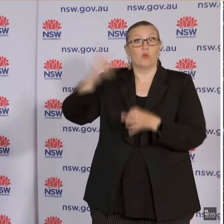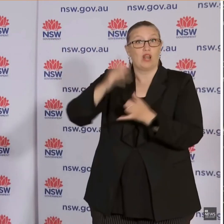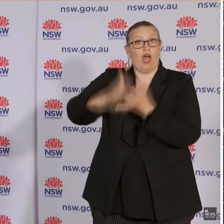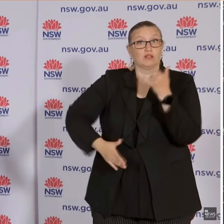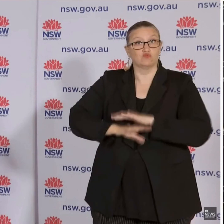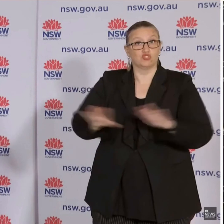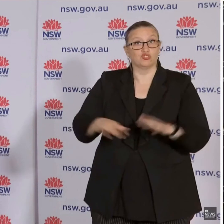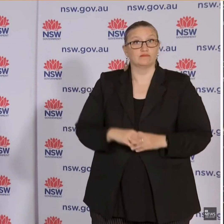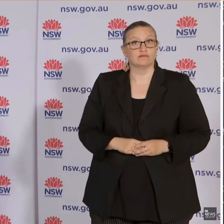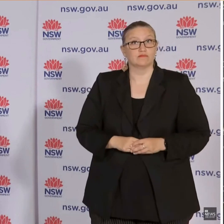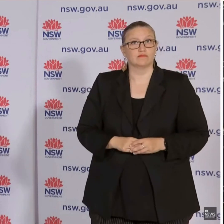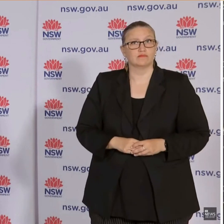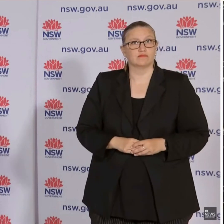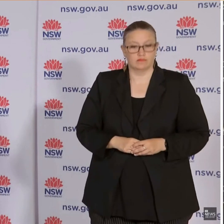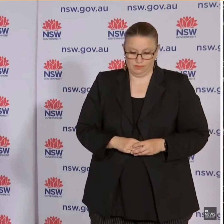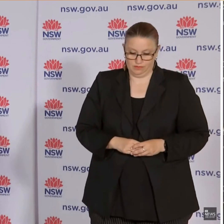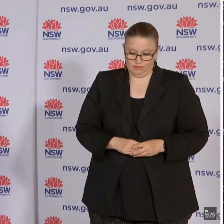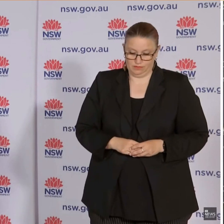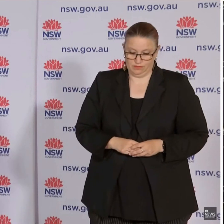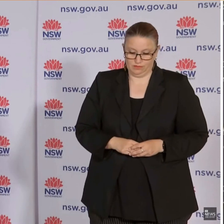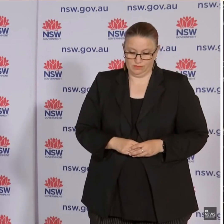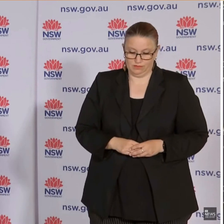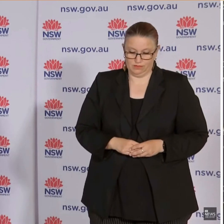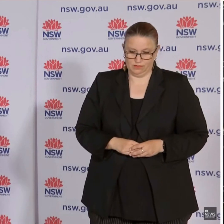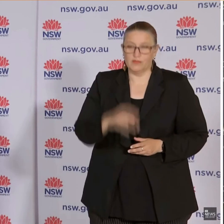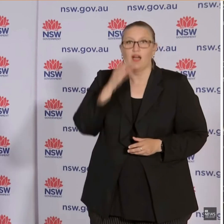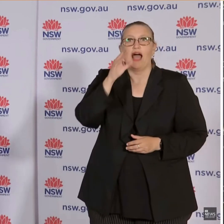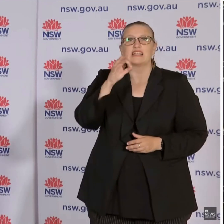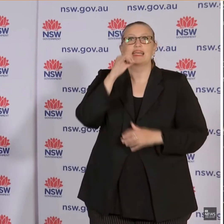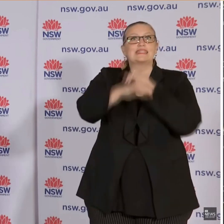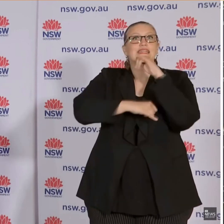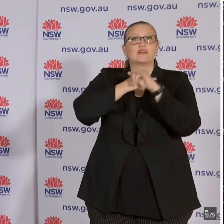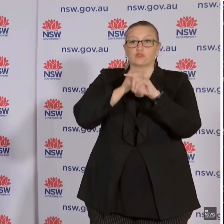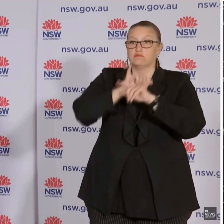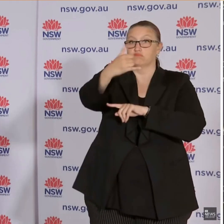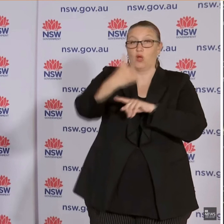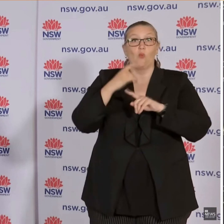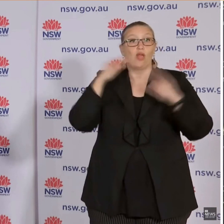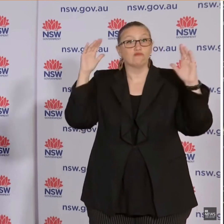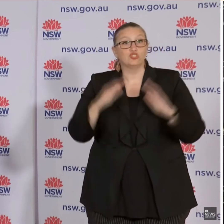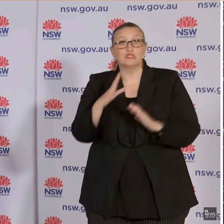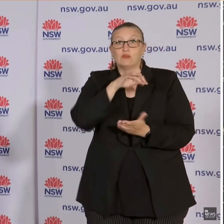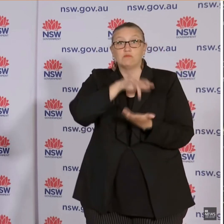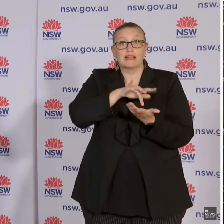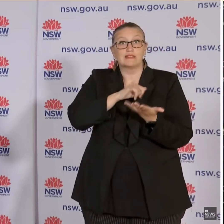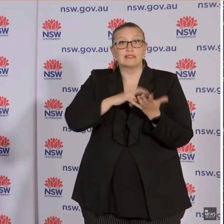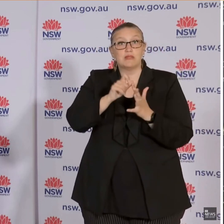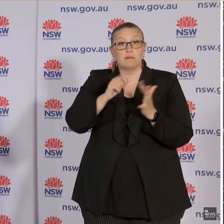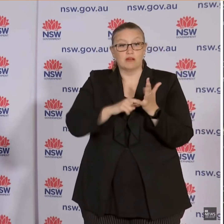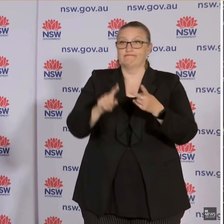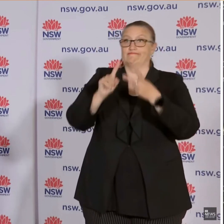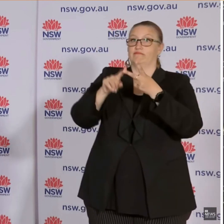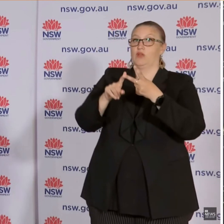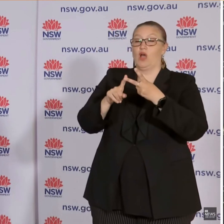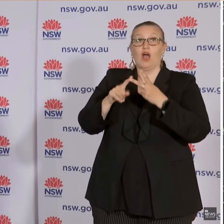Yeah. Are you looking at cutting international arrivals from mid-September, and where are we at with home quarantine? In relation to quarantine, we